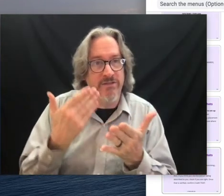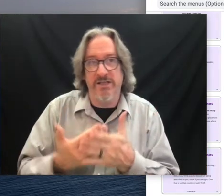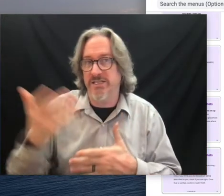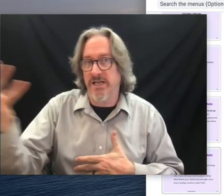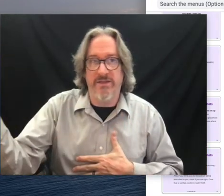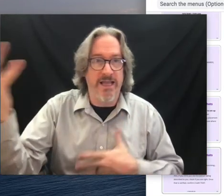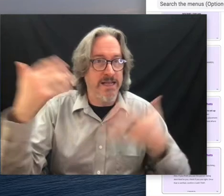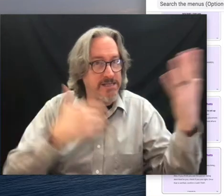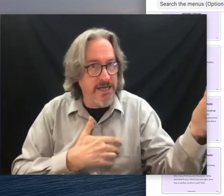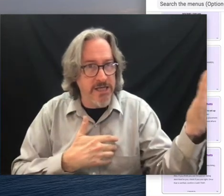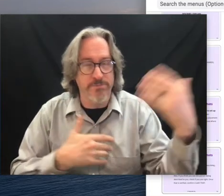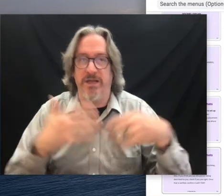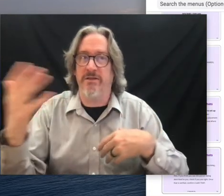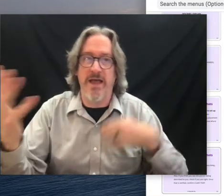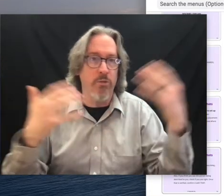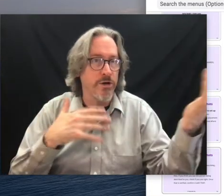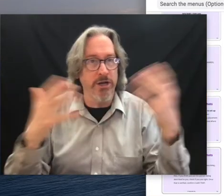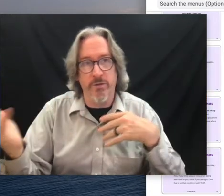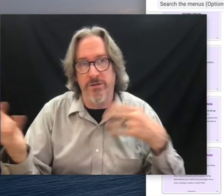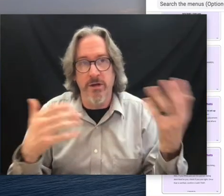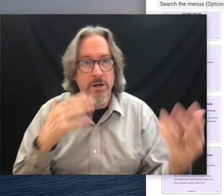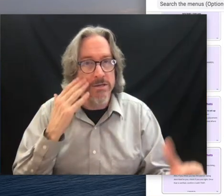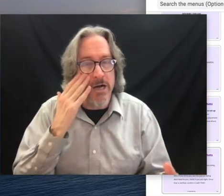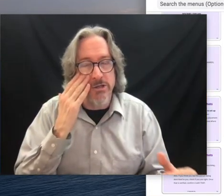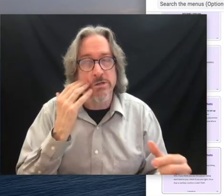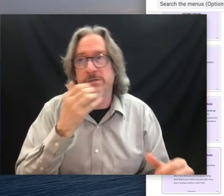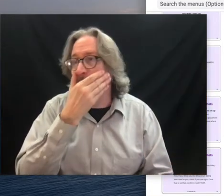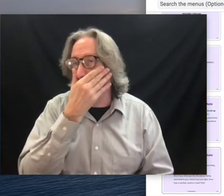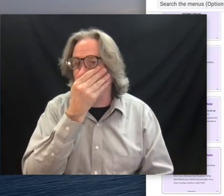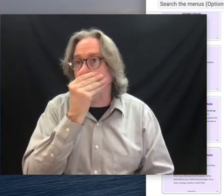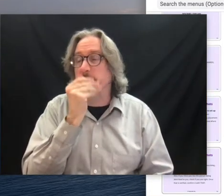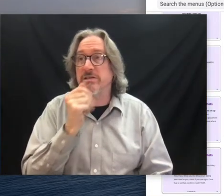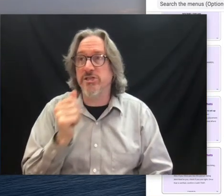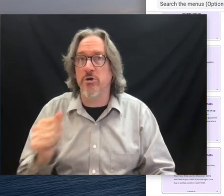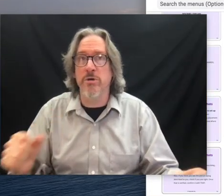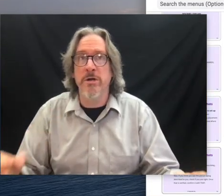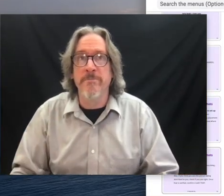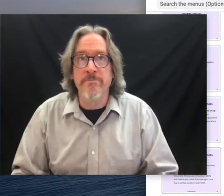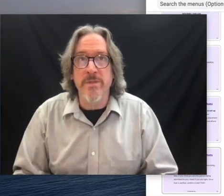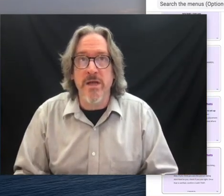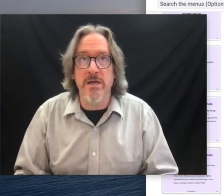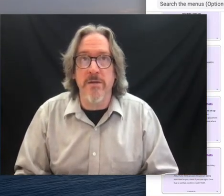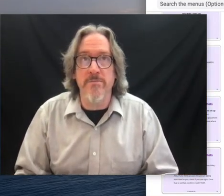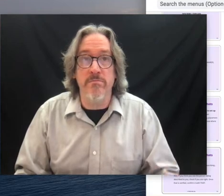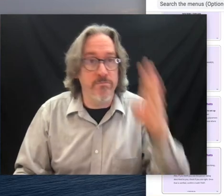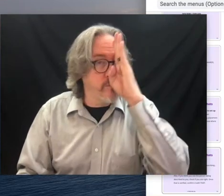life things. They get sick, explaining that, working with doctors. So